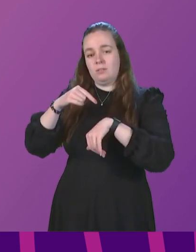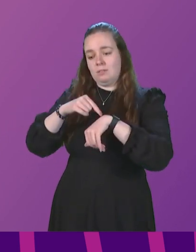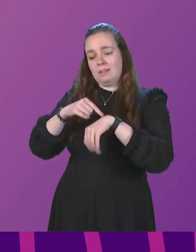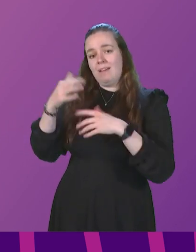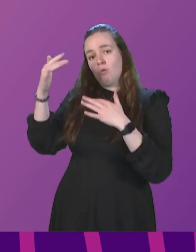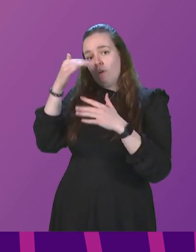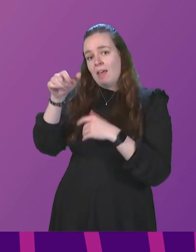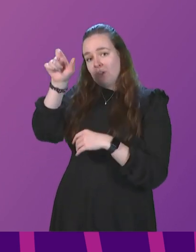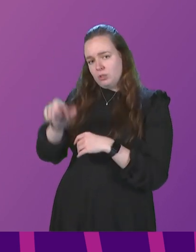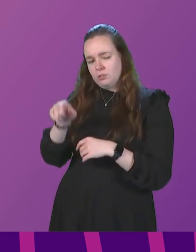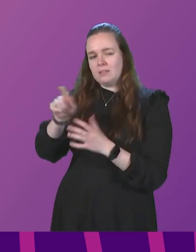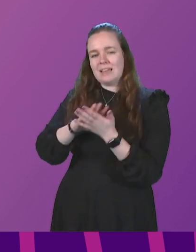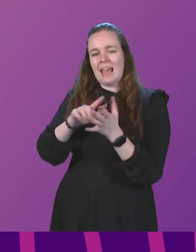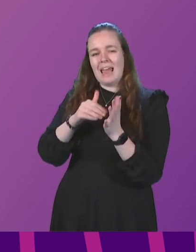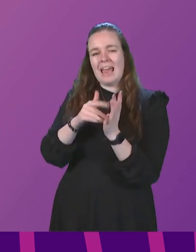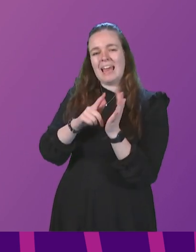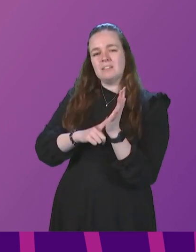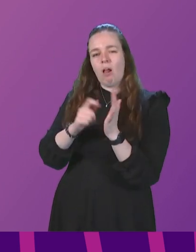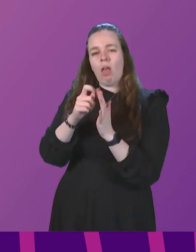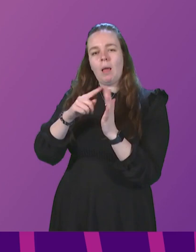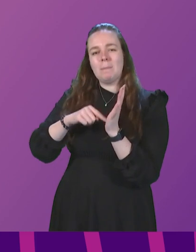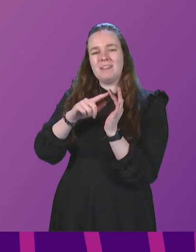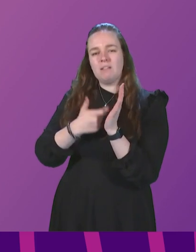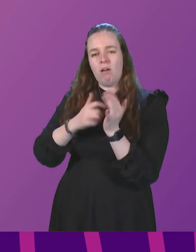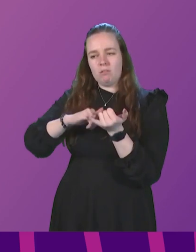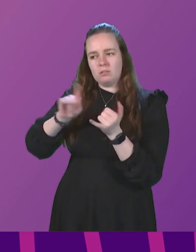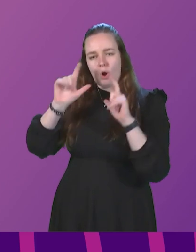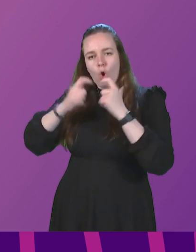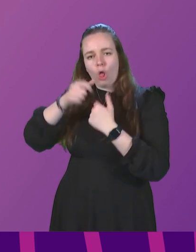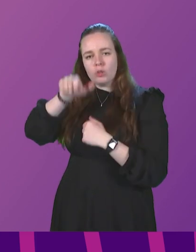today is Hazel Peters, who is a college student from Greenock.